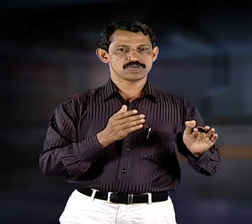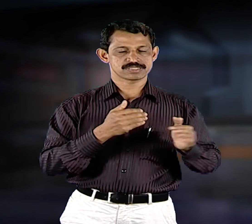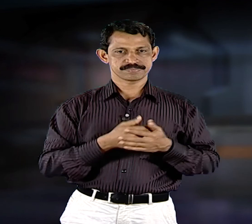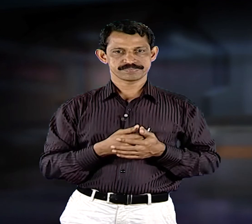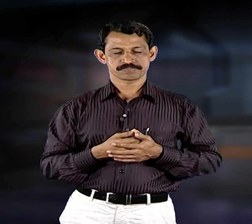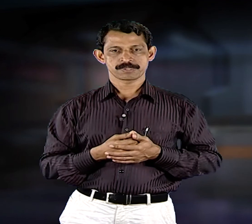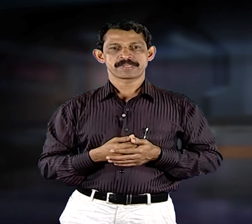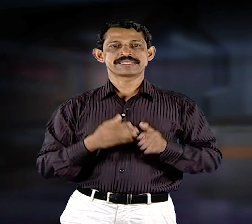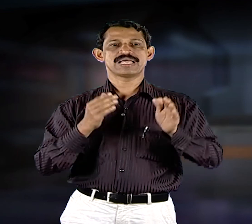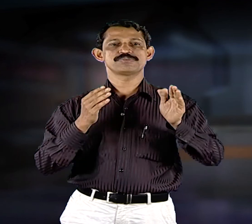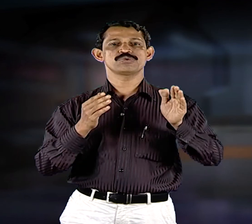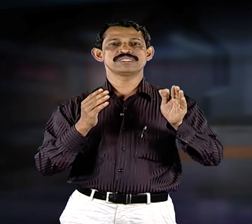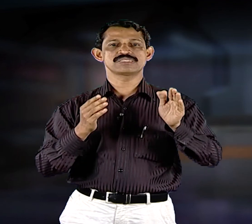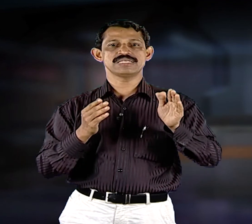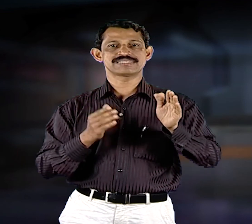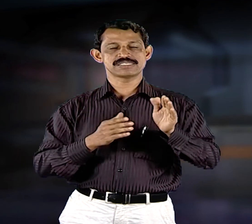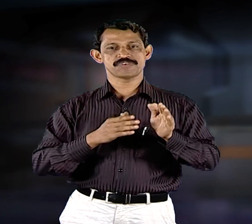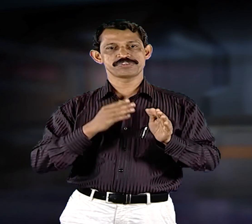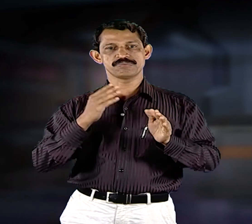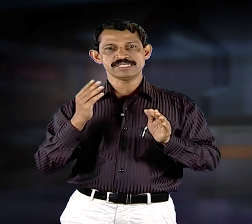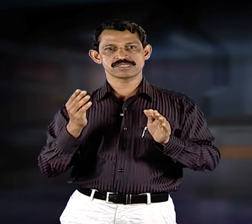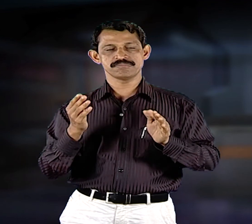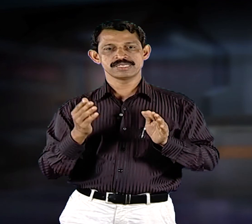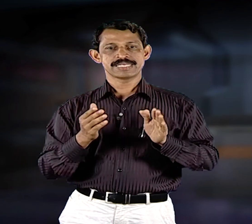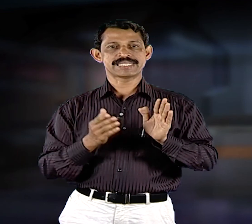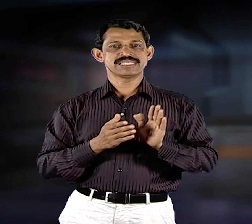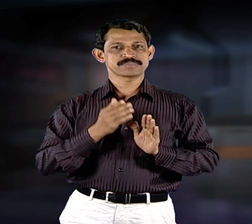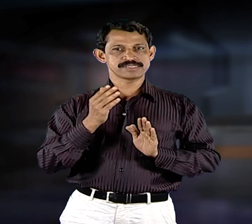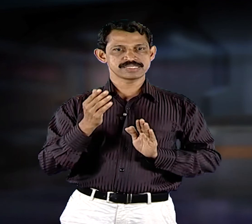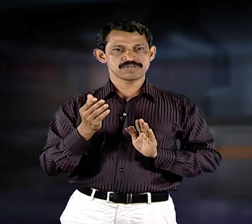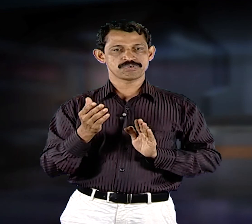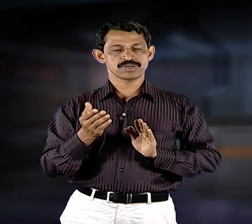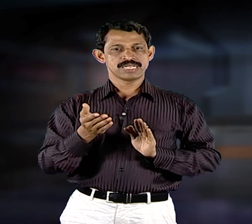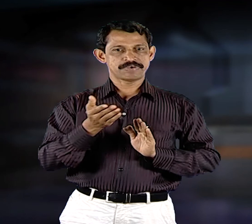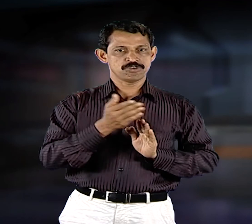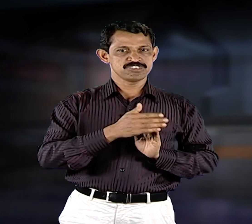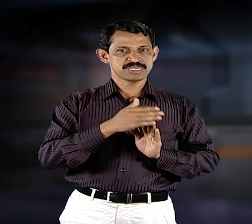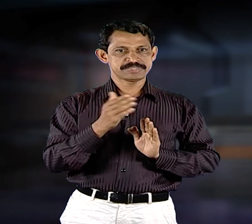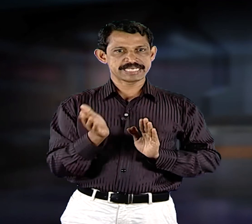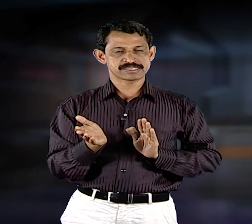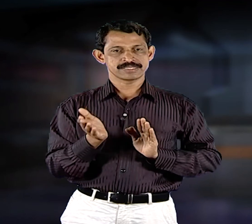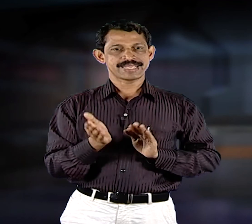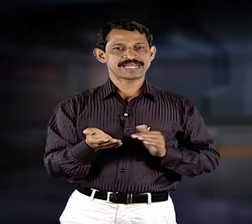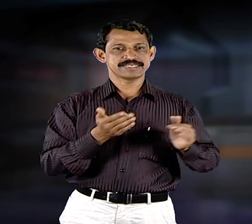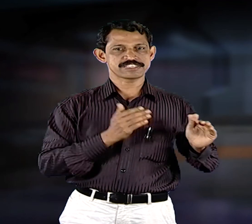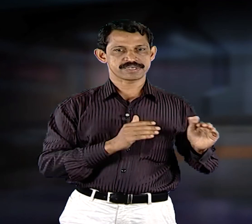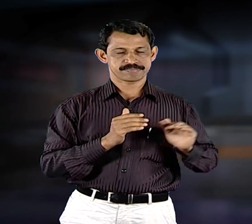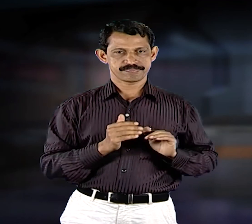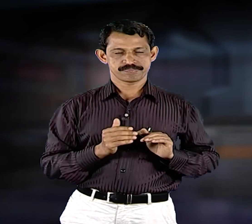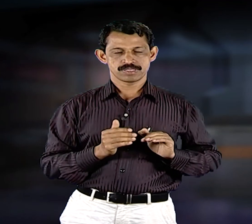individuals. It helps to instill a sense of humanism and a deep concern for fellow human beings and the nation.